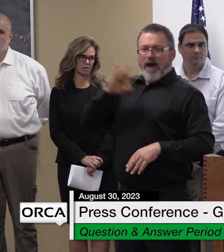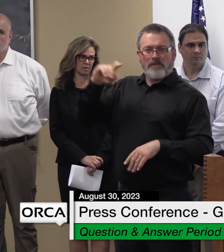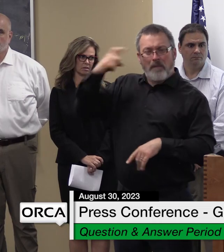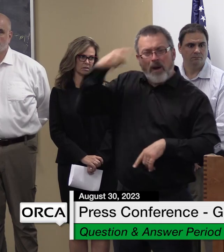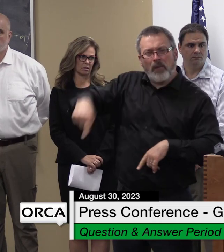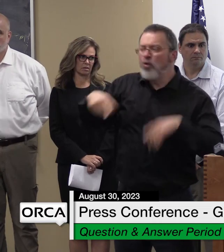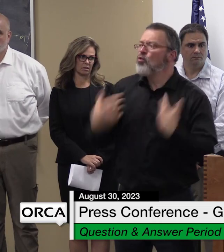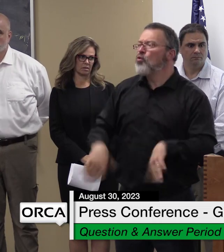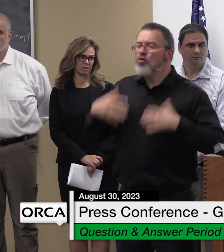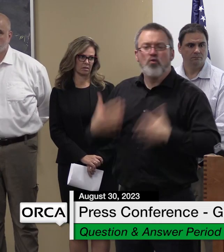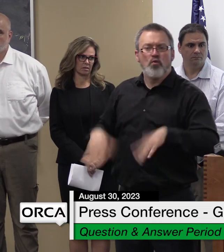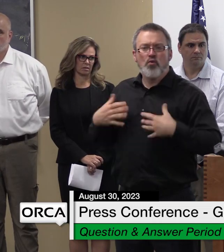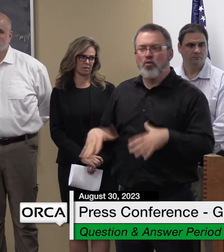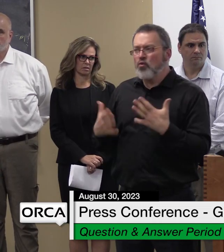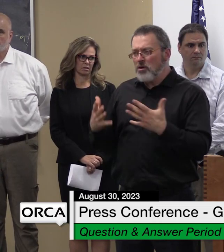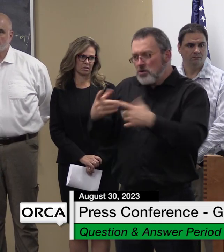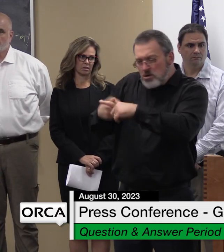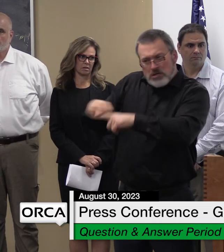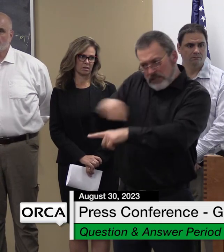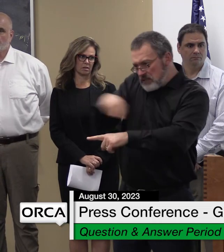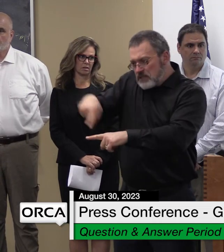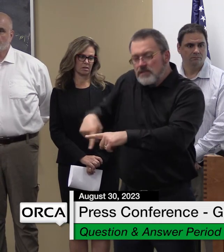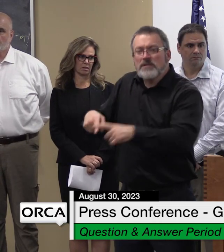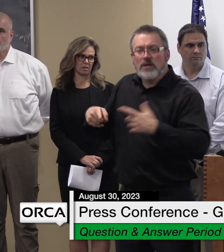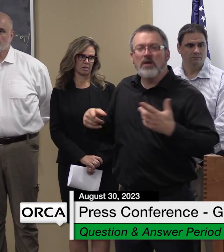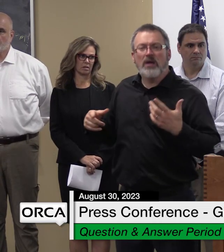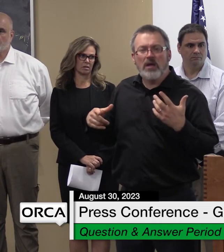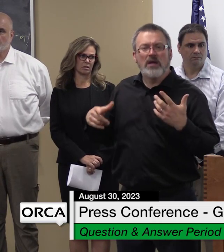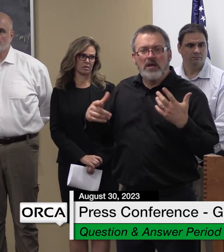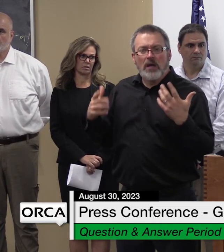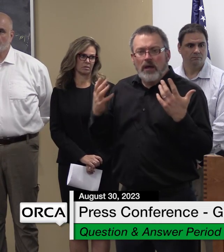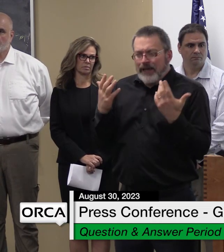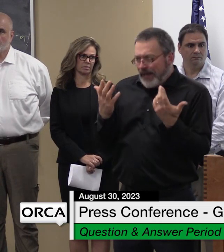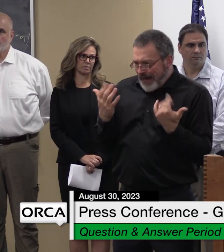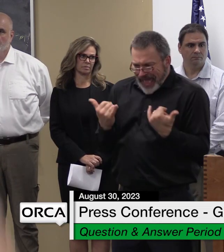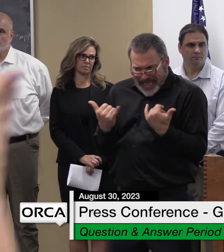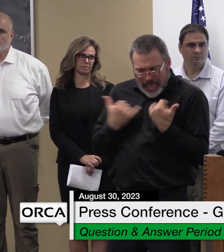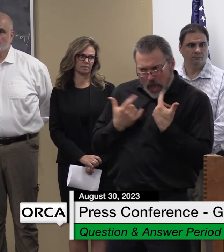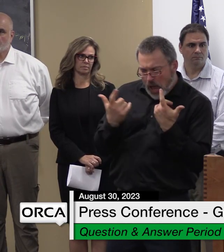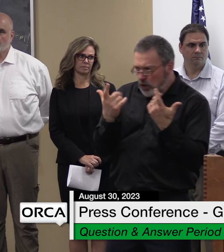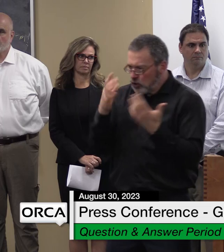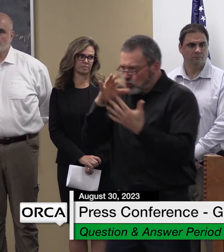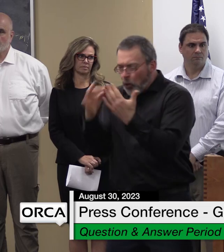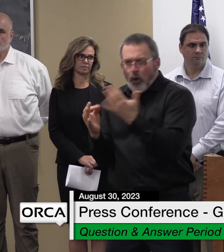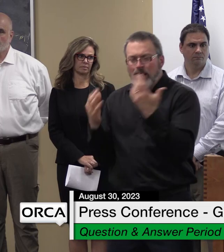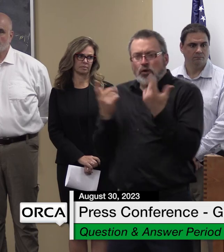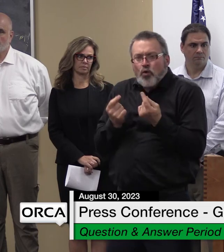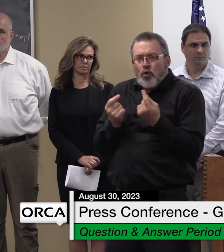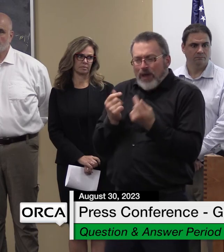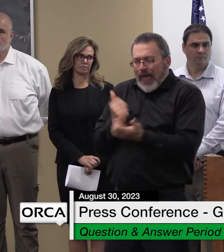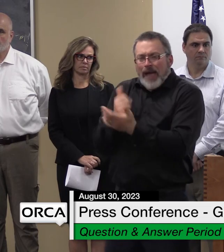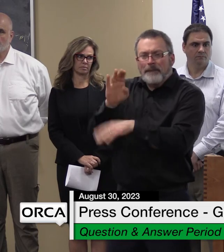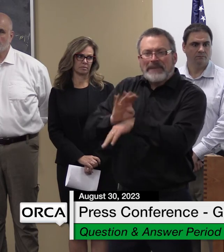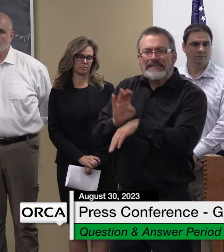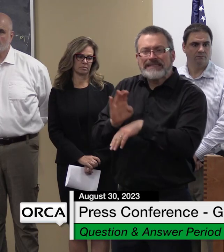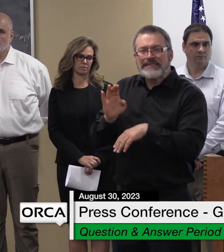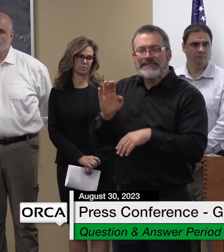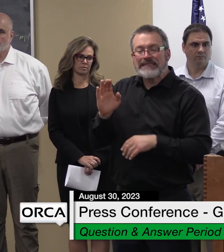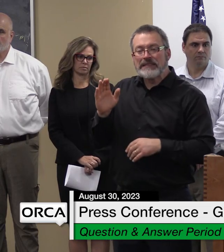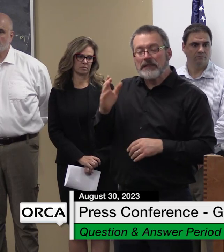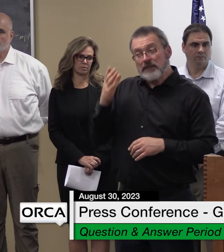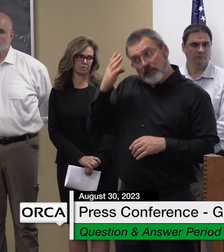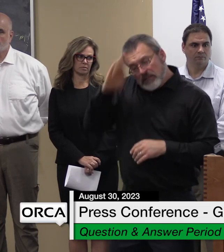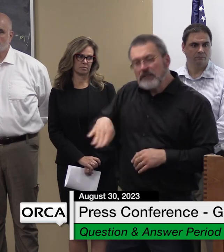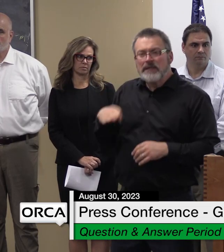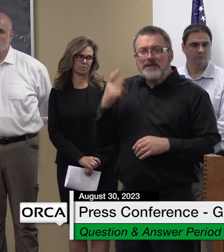pursue alternatives to make sure that we mitigate for the future, but understanding that people